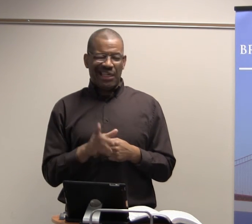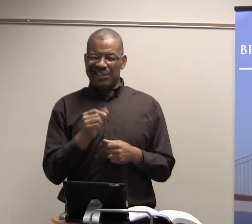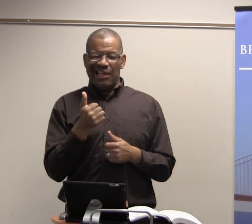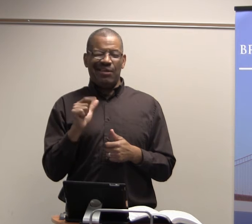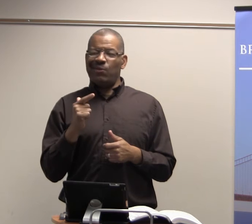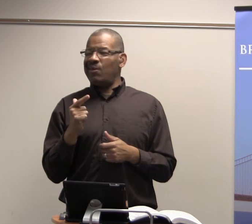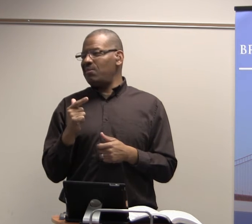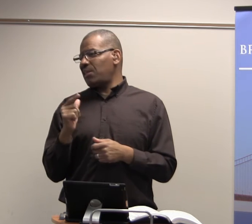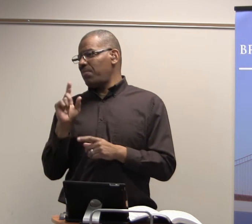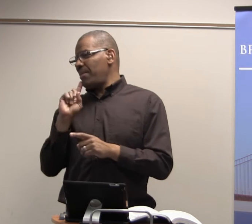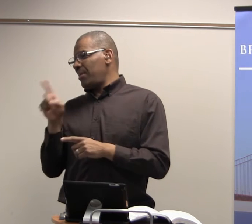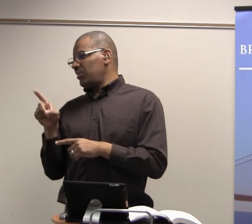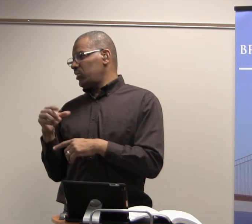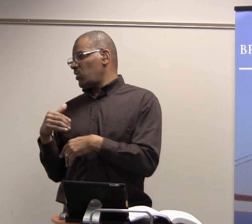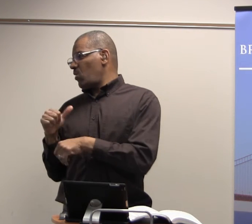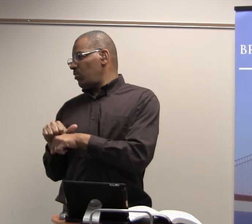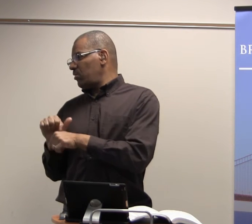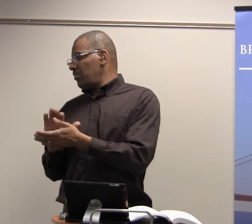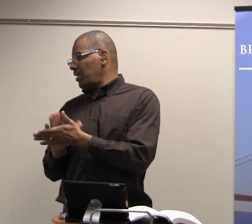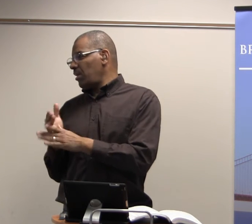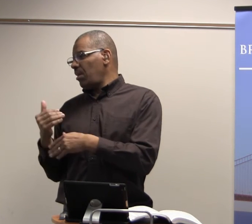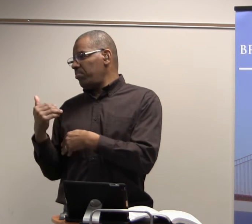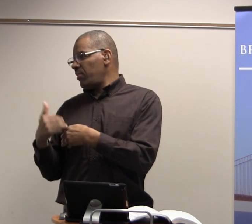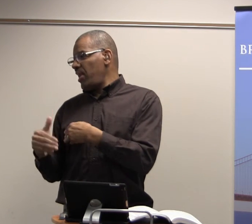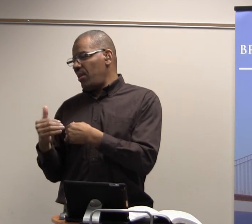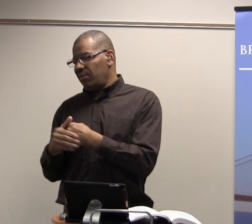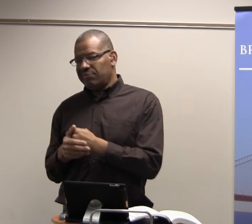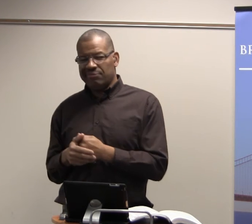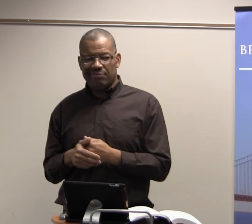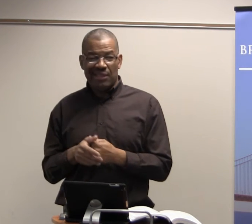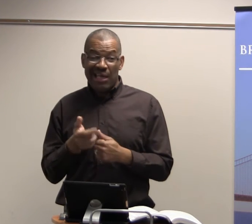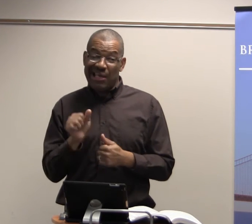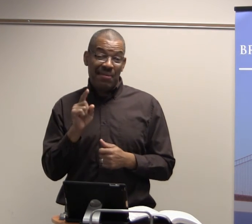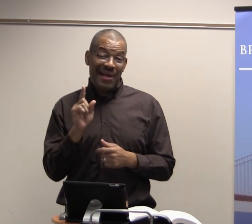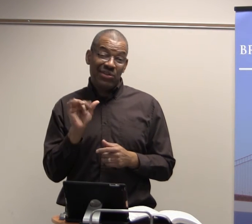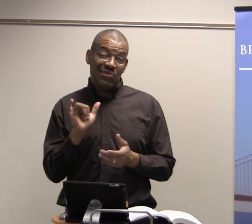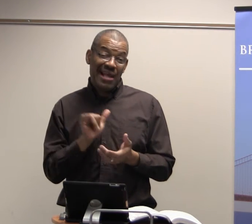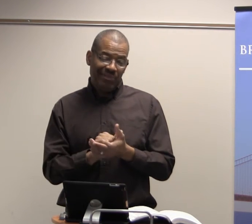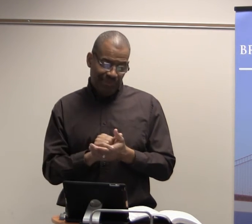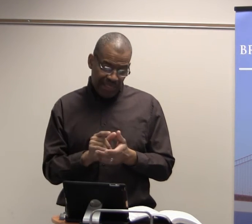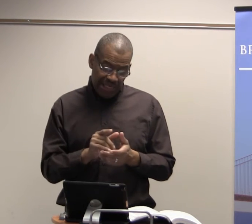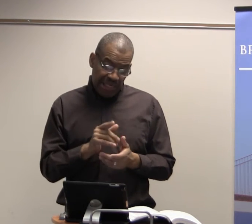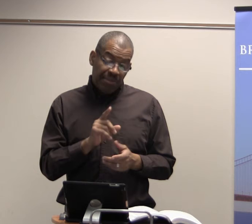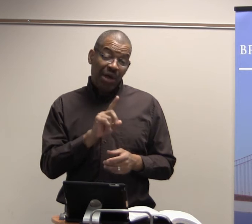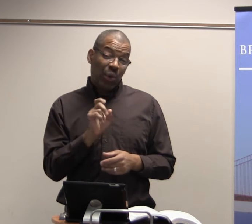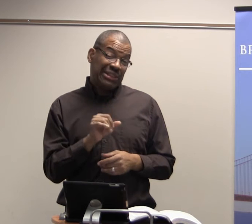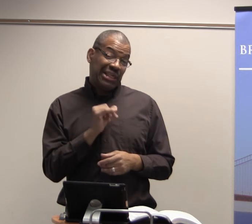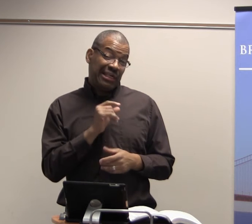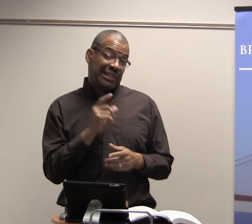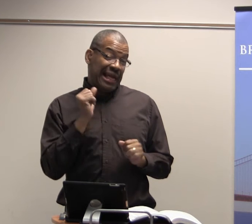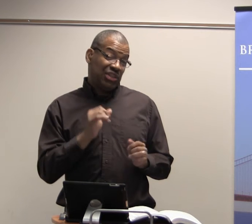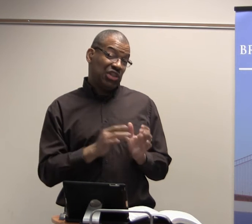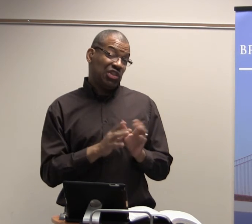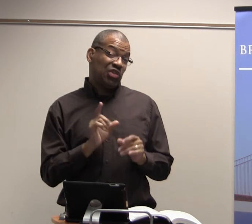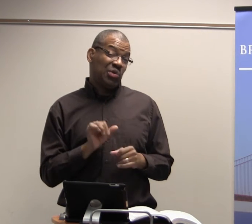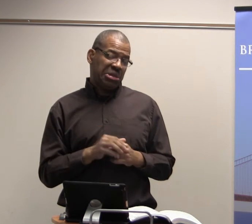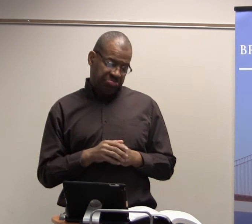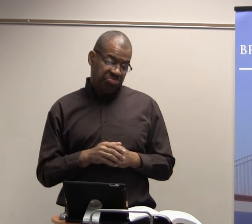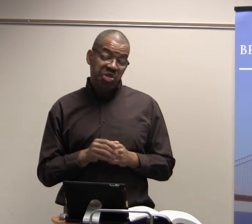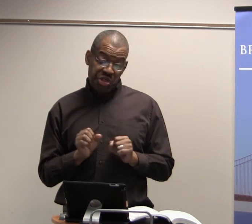Does anyone command the devil to make bread? Can anybody do that? My question is, can Jesus do that? It